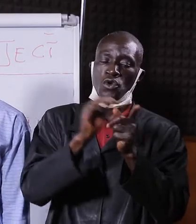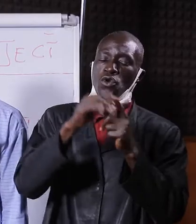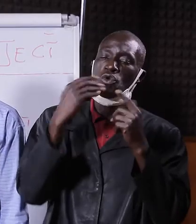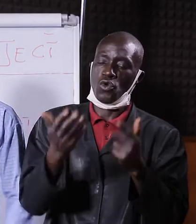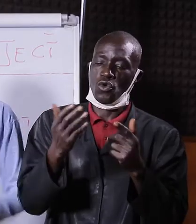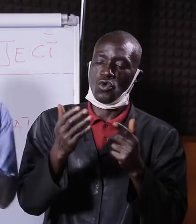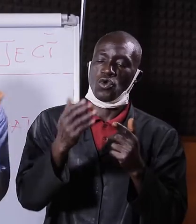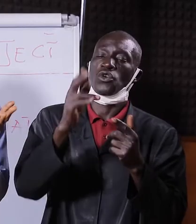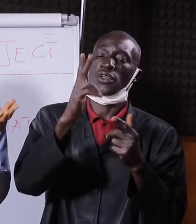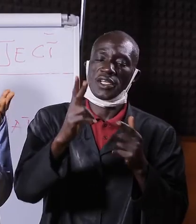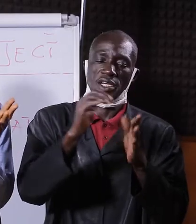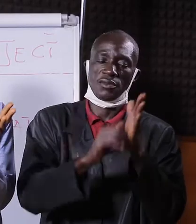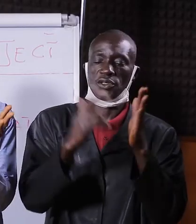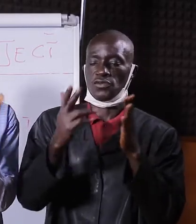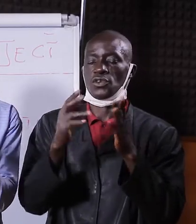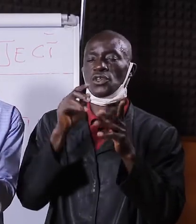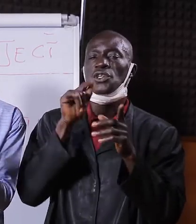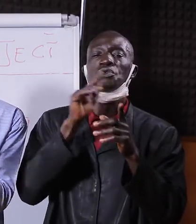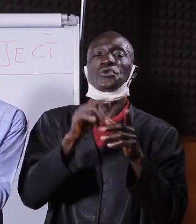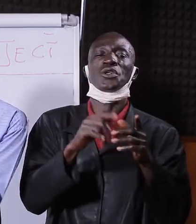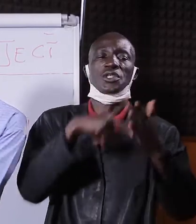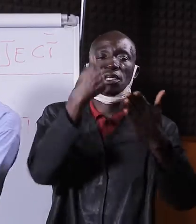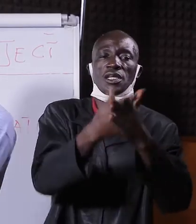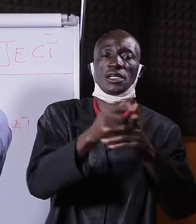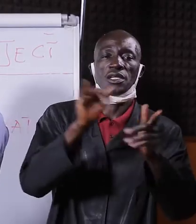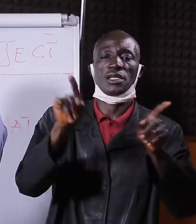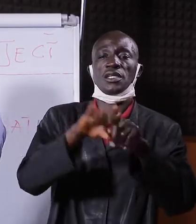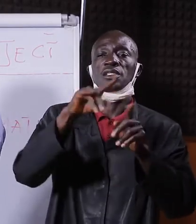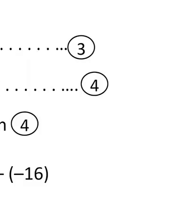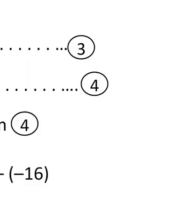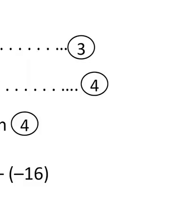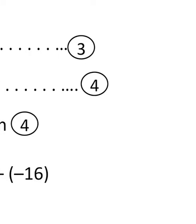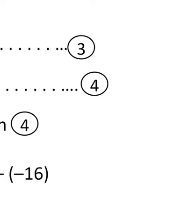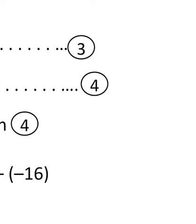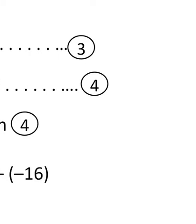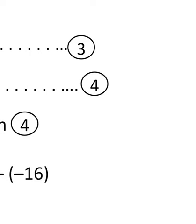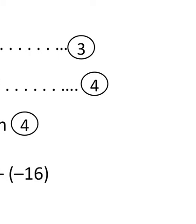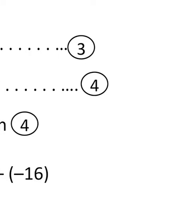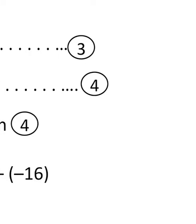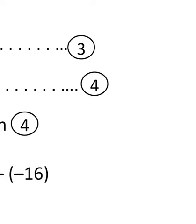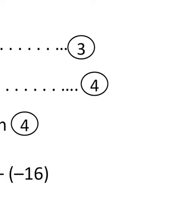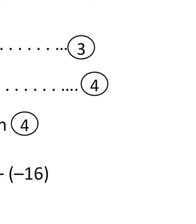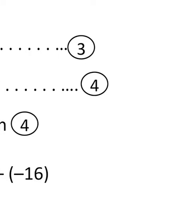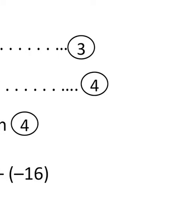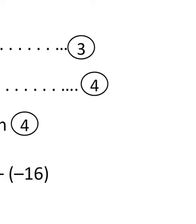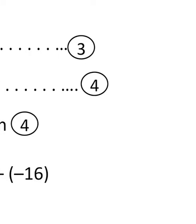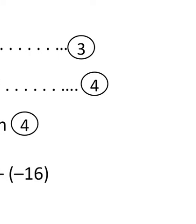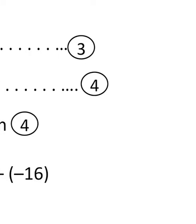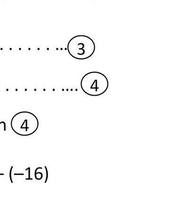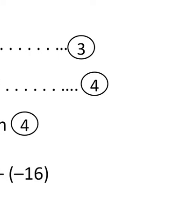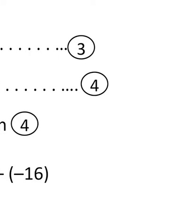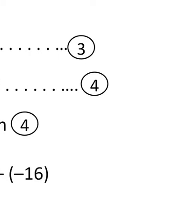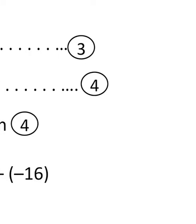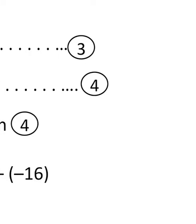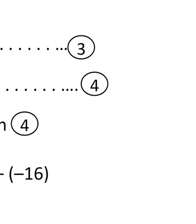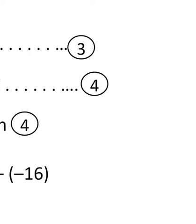minus equation 4. You all arrive at the same answer in whichever way. But to me, I chose equation